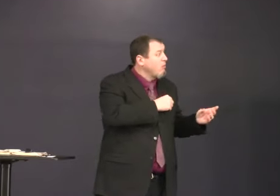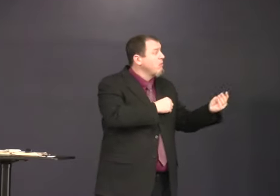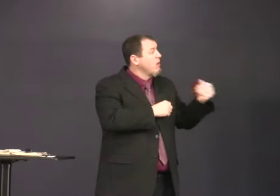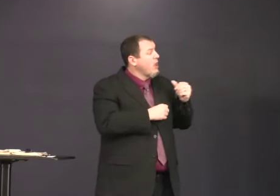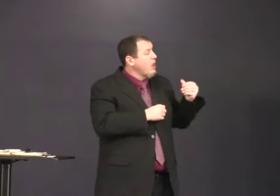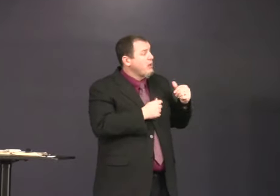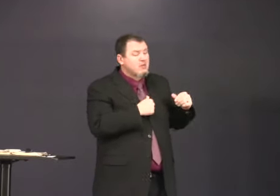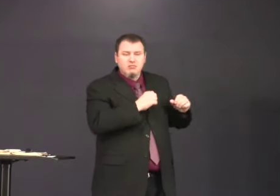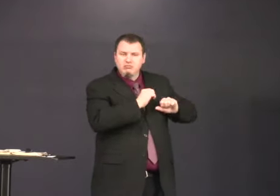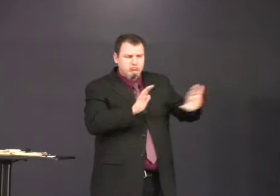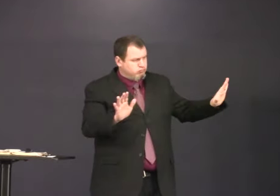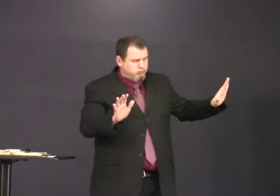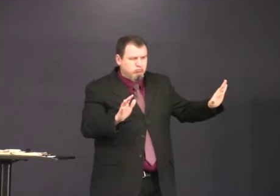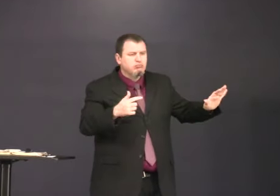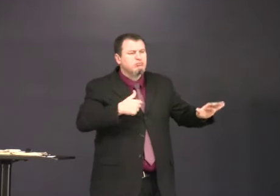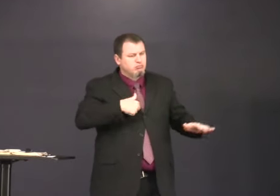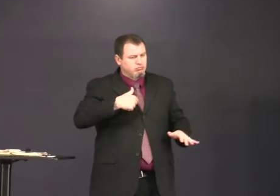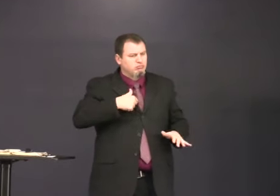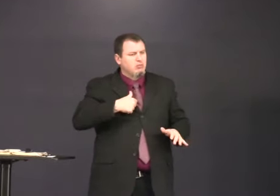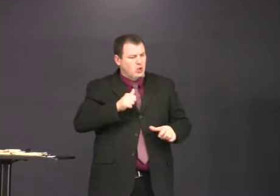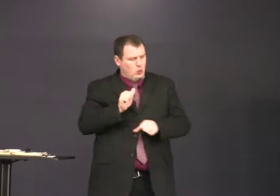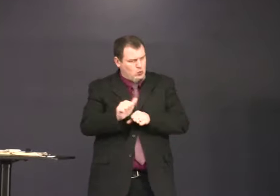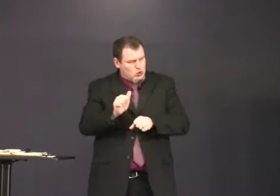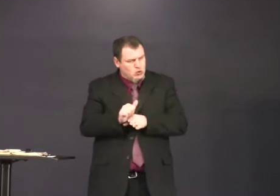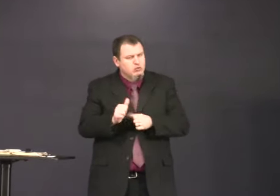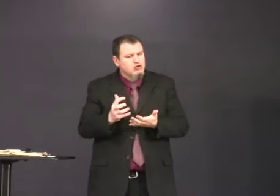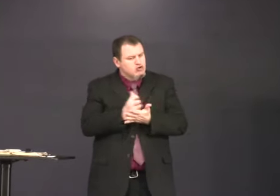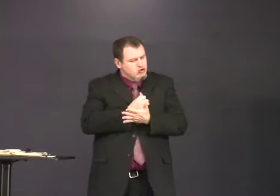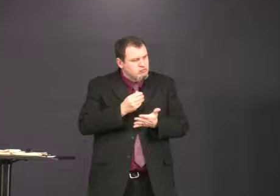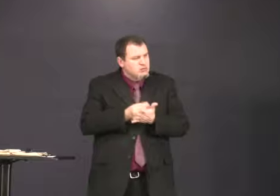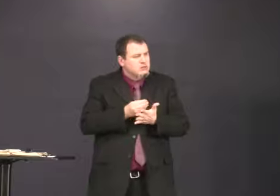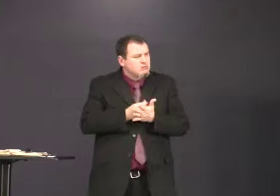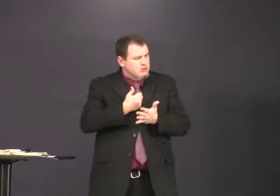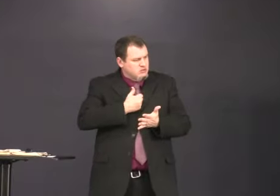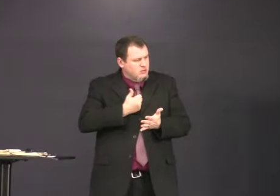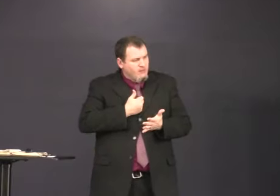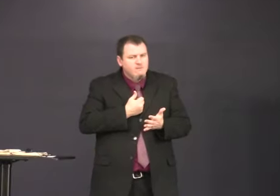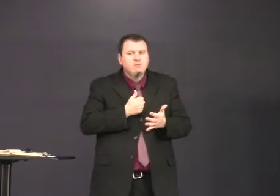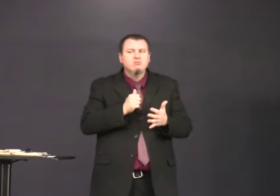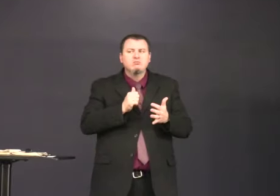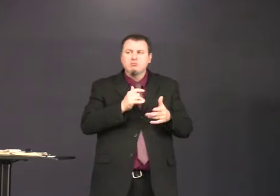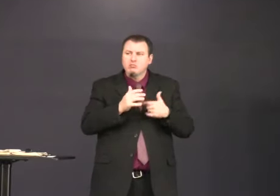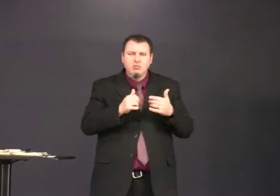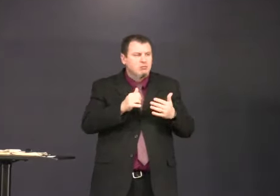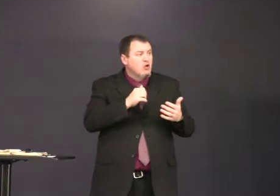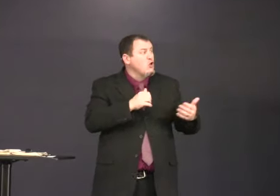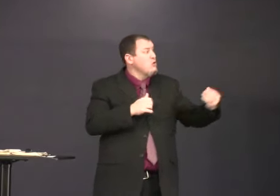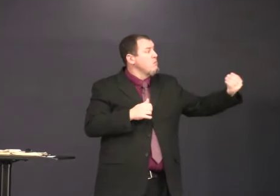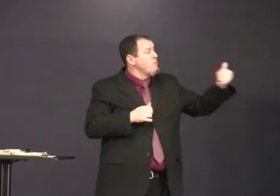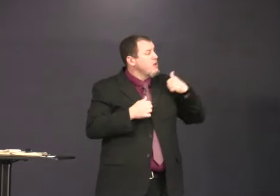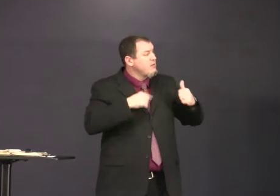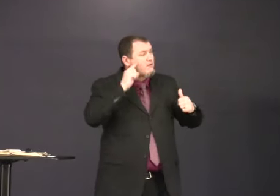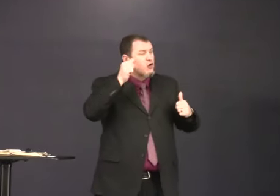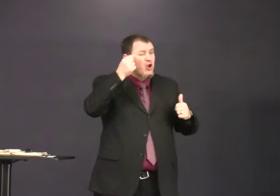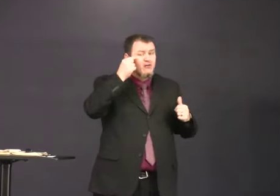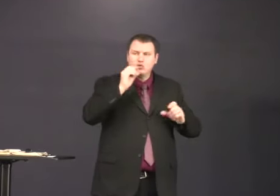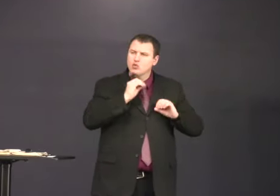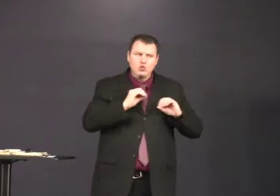charging people money to pay him, but he said, "I don't do that. I'm working and earning my